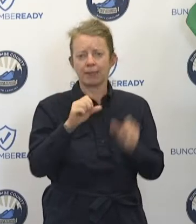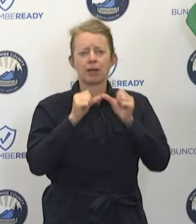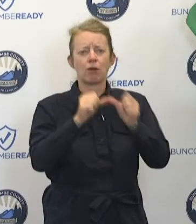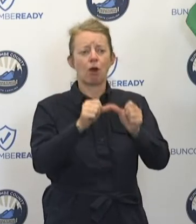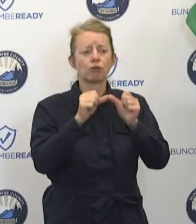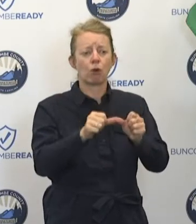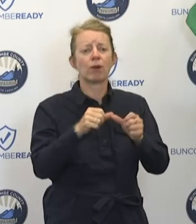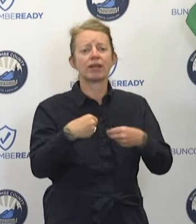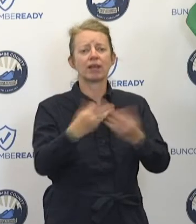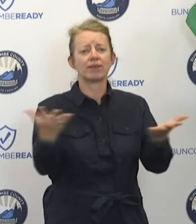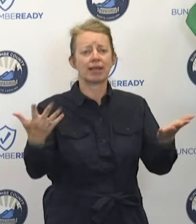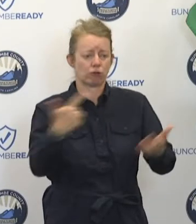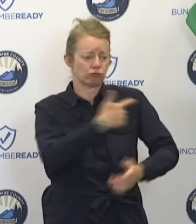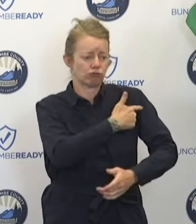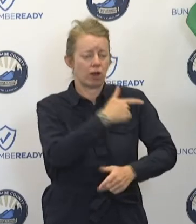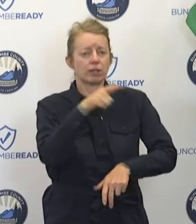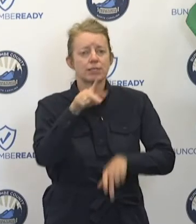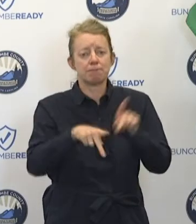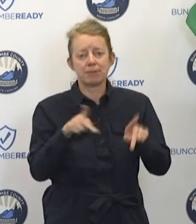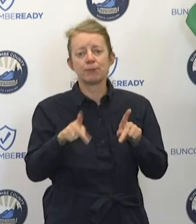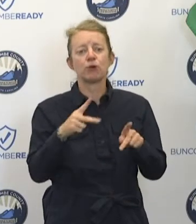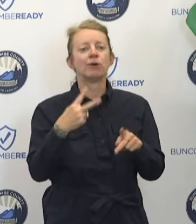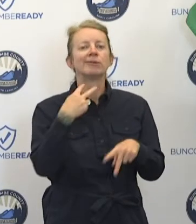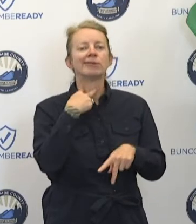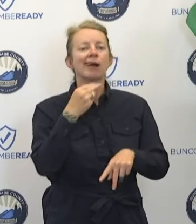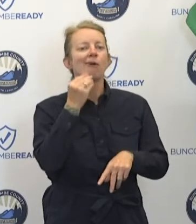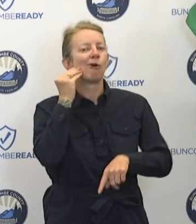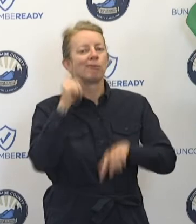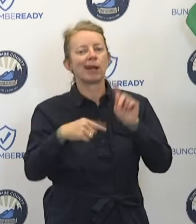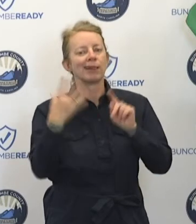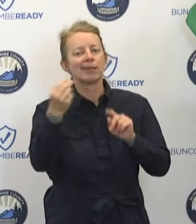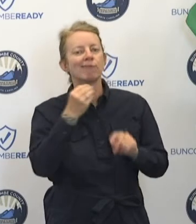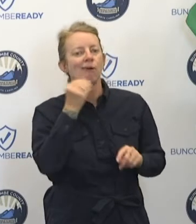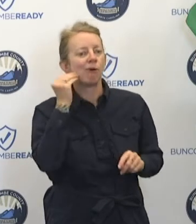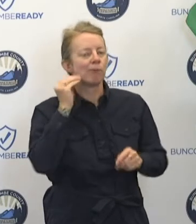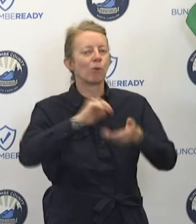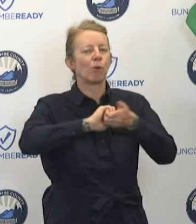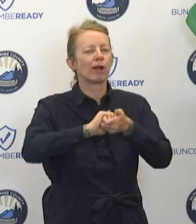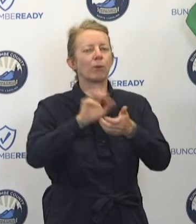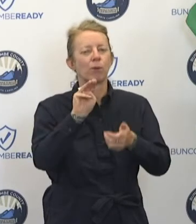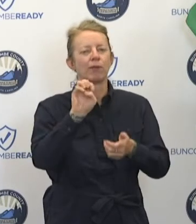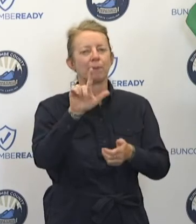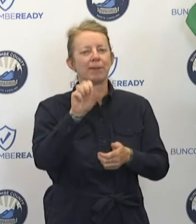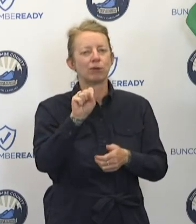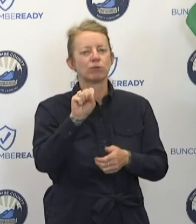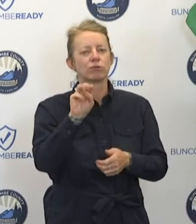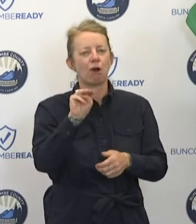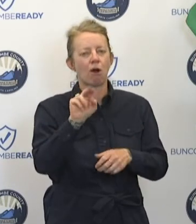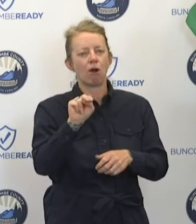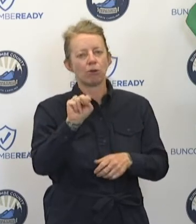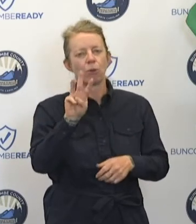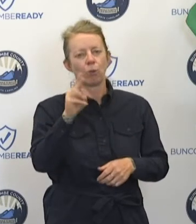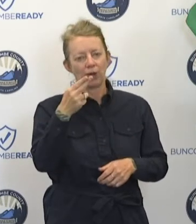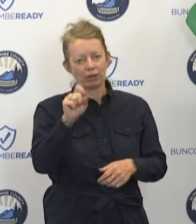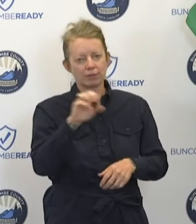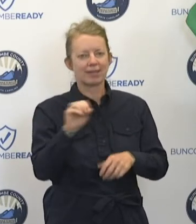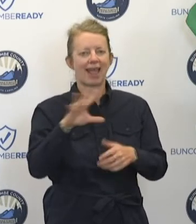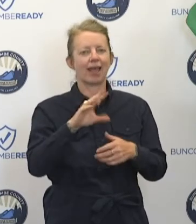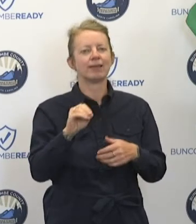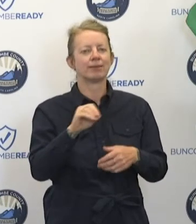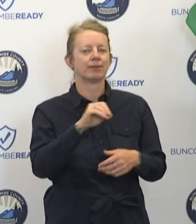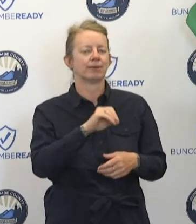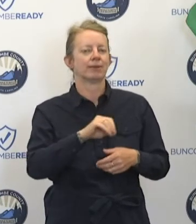are homebound in conjunction with Meals on Wheels and Mission Health Partners CareMedics. We have also